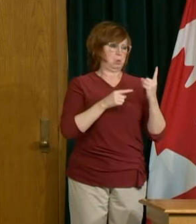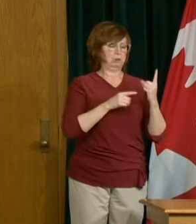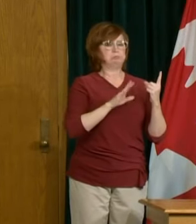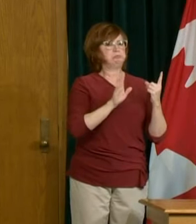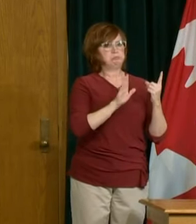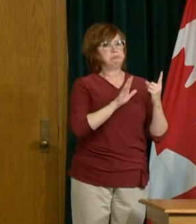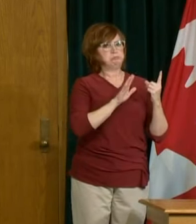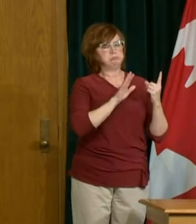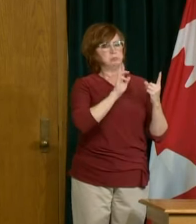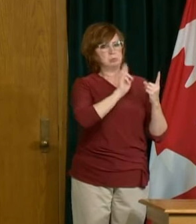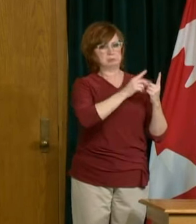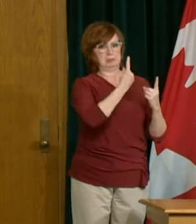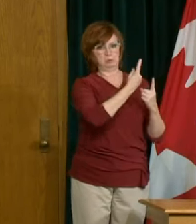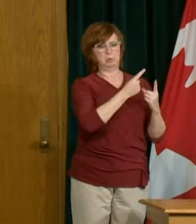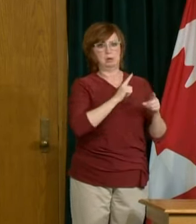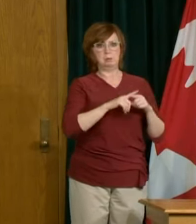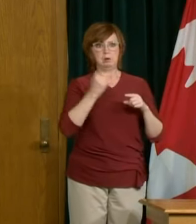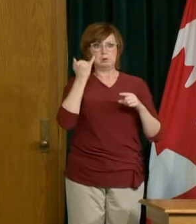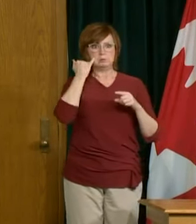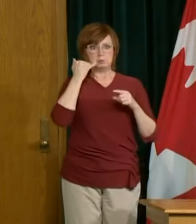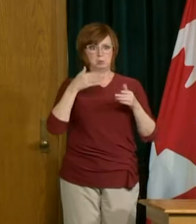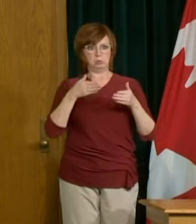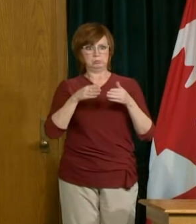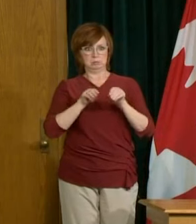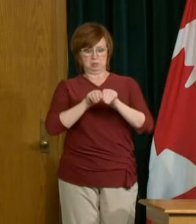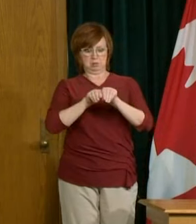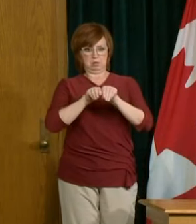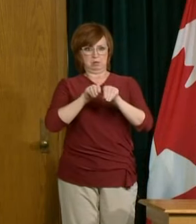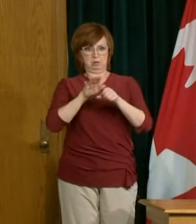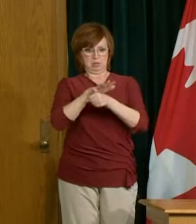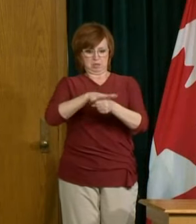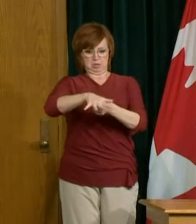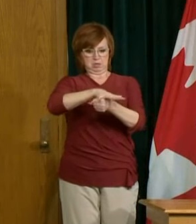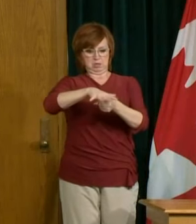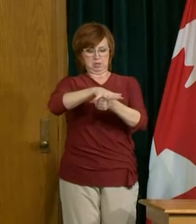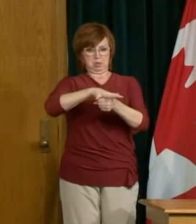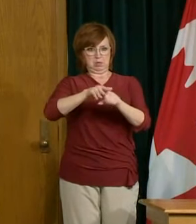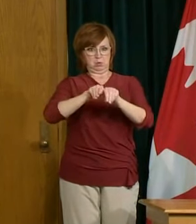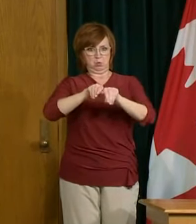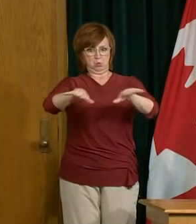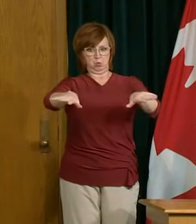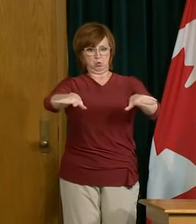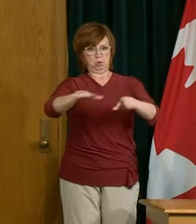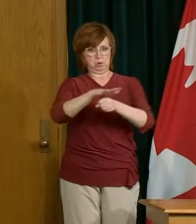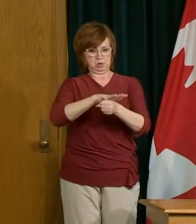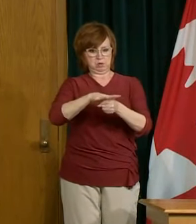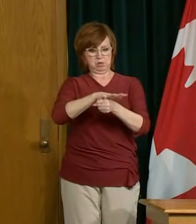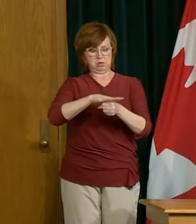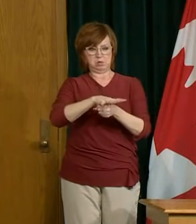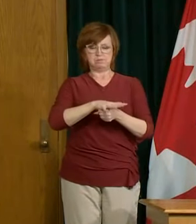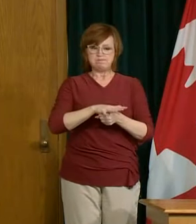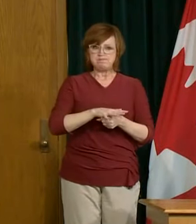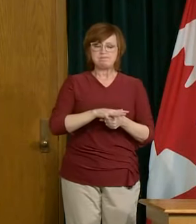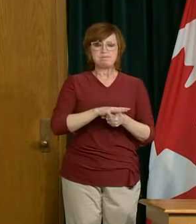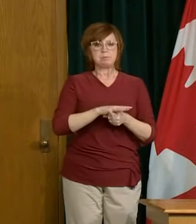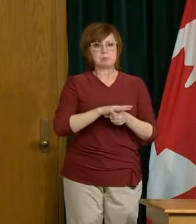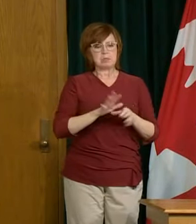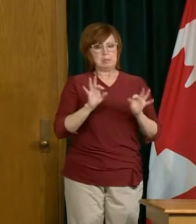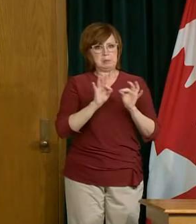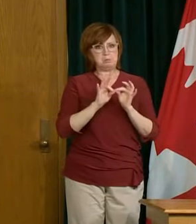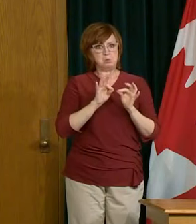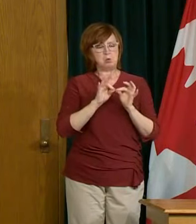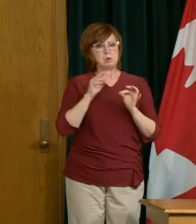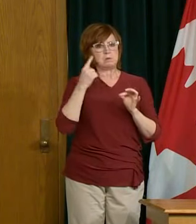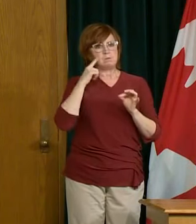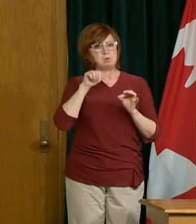may choose to access a service, or it may restrict some services in an institutional setting, or it may entail